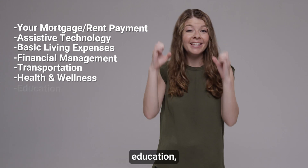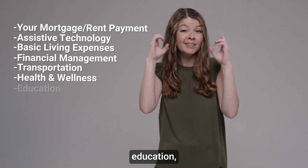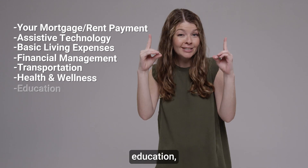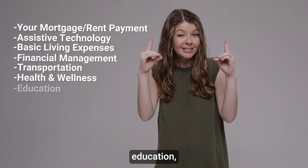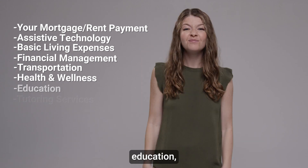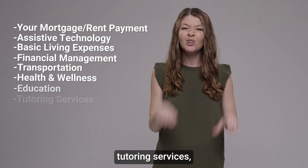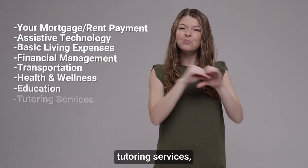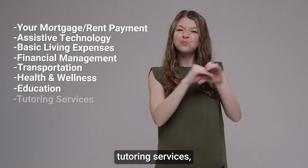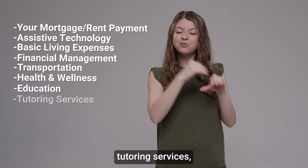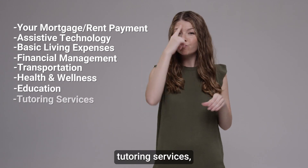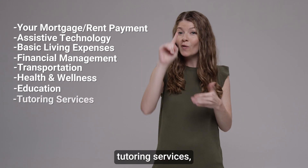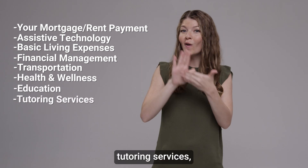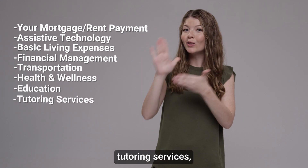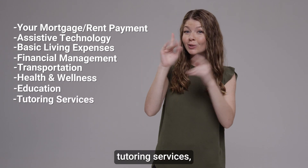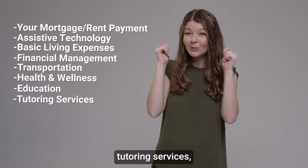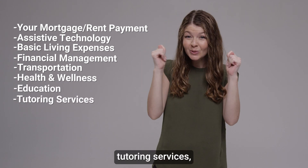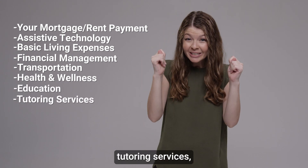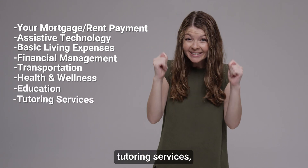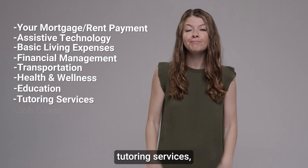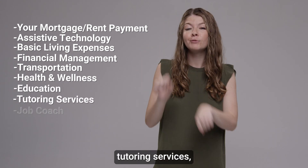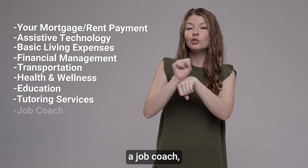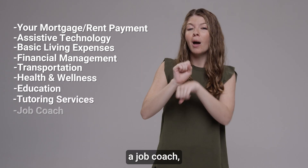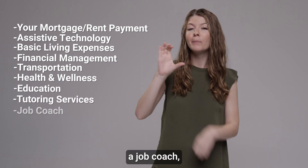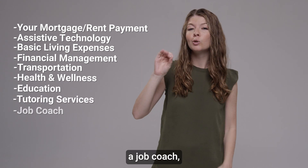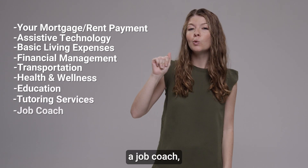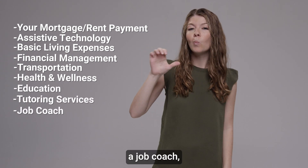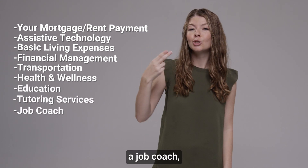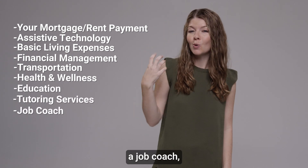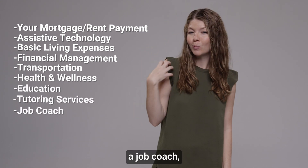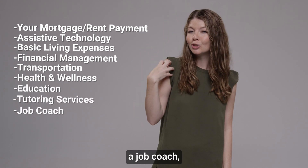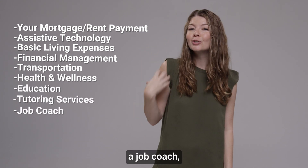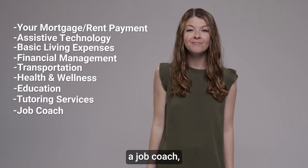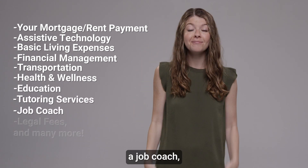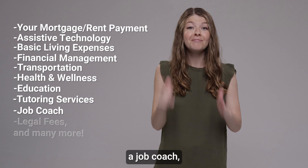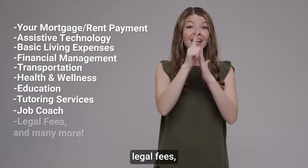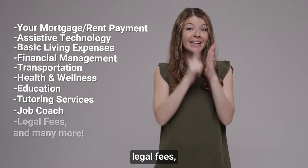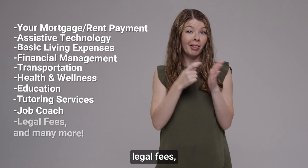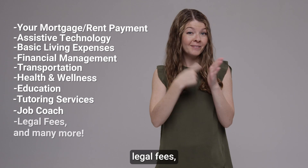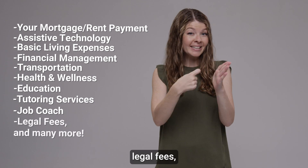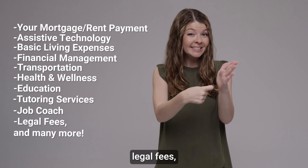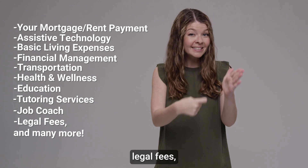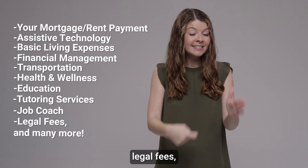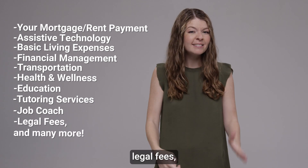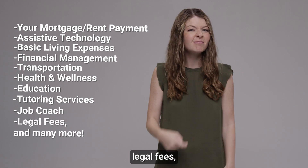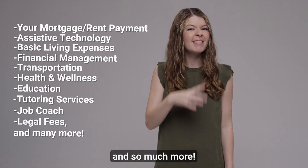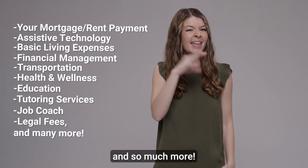education, tutoring services, a job coach, legal fees, and so much more.